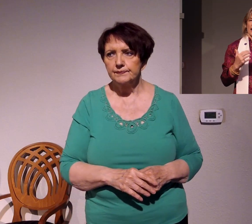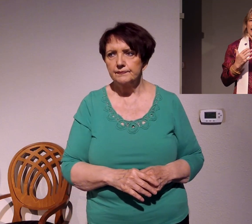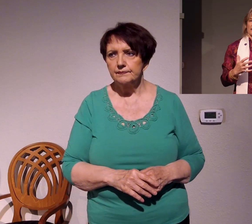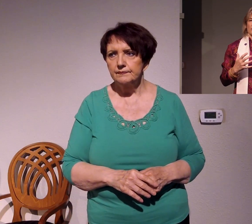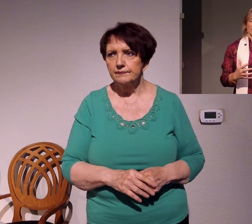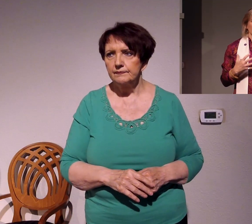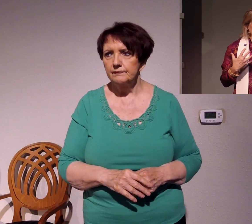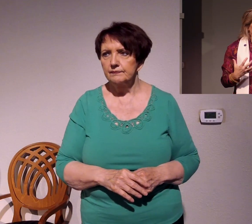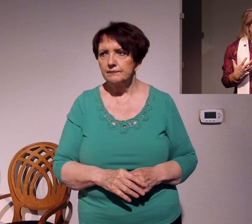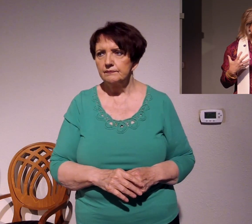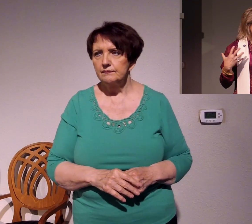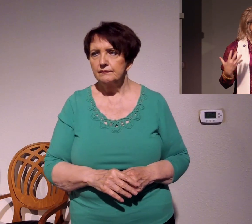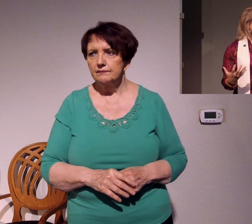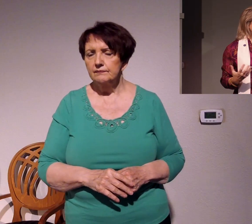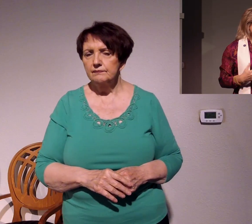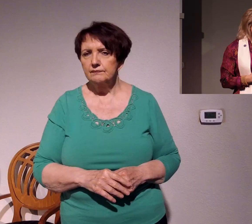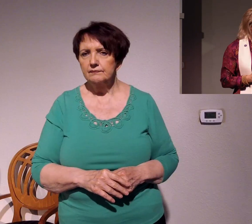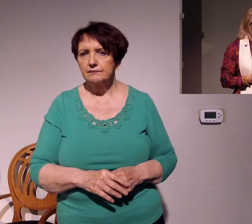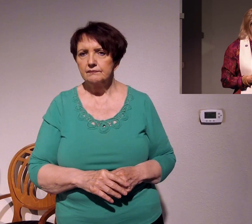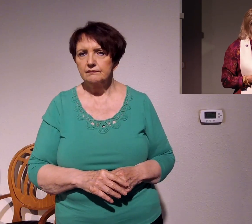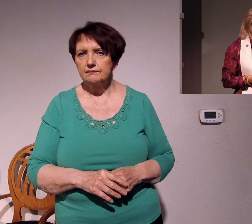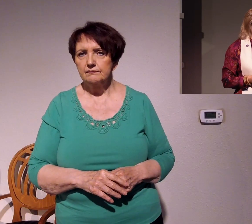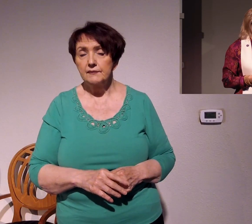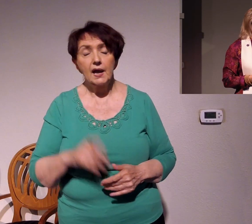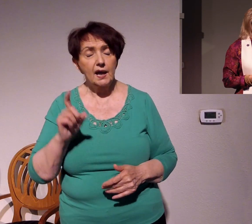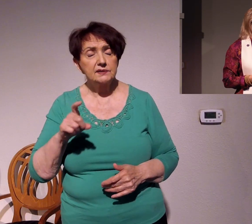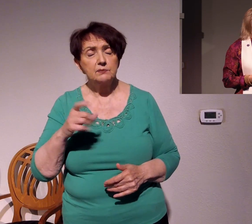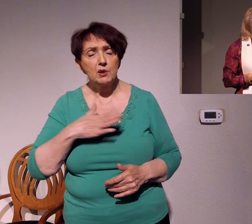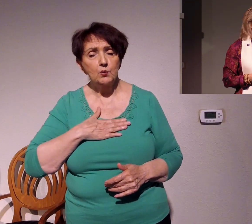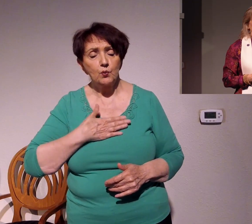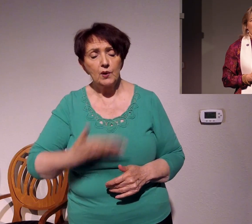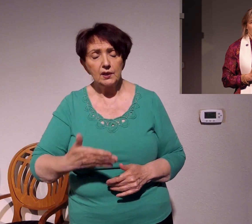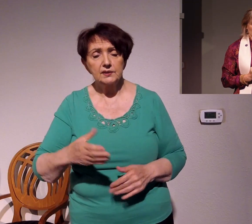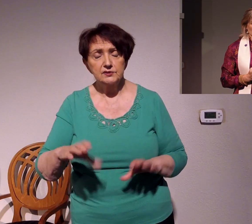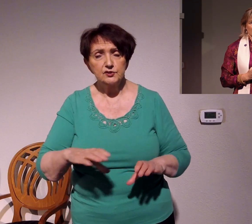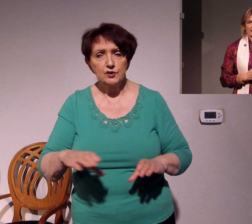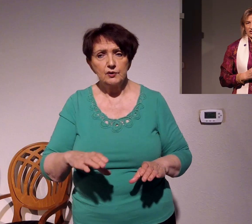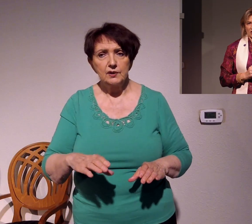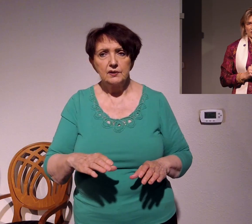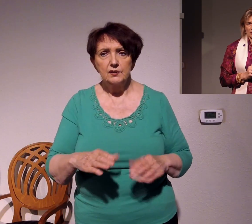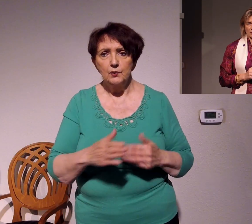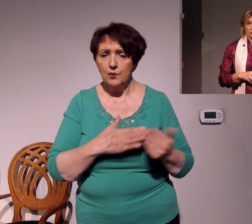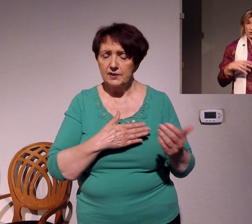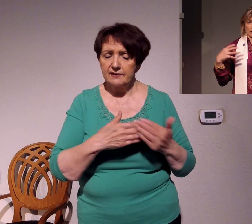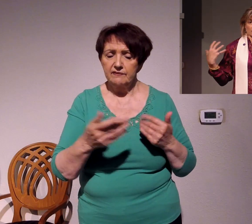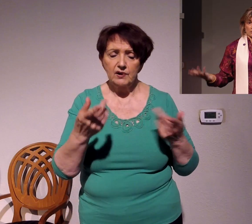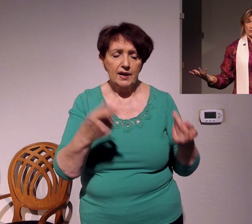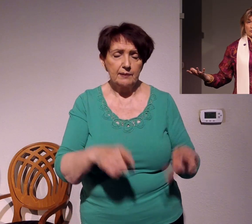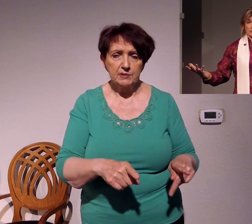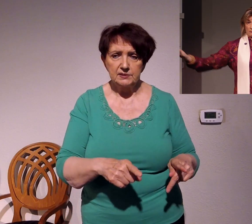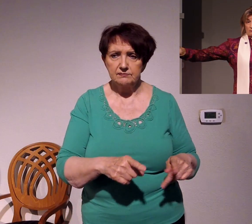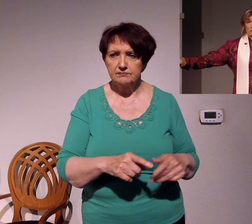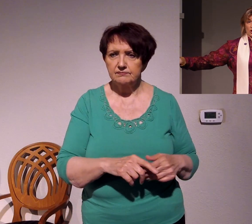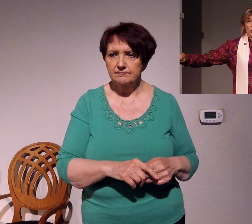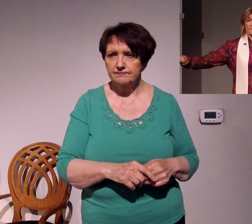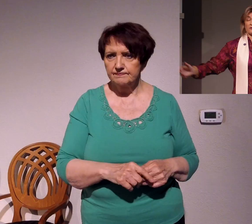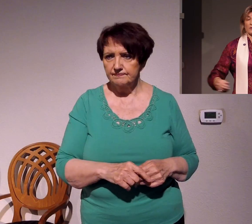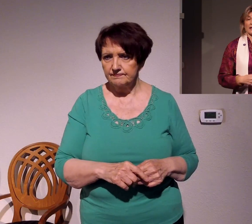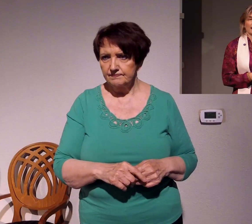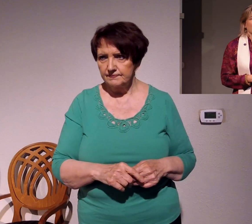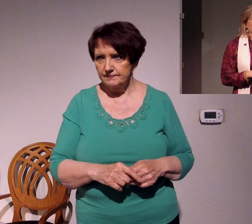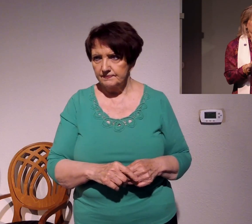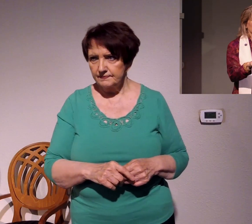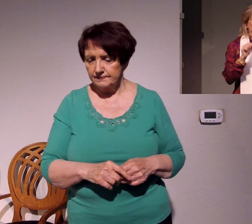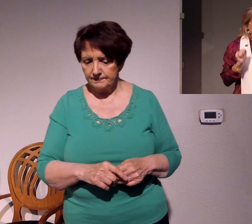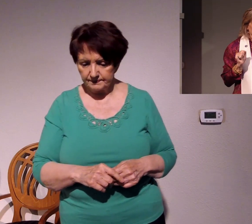And I had to be fully willing to do that under whatever conditions would show up for